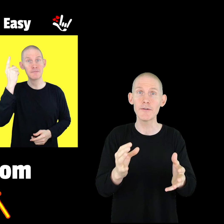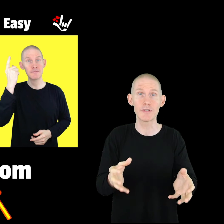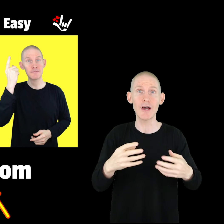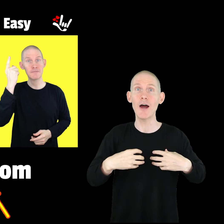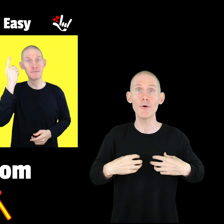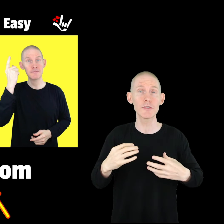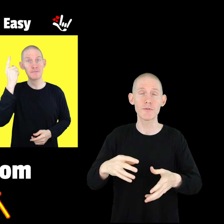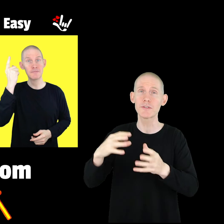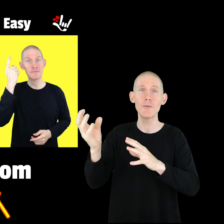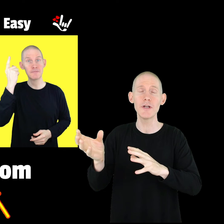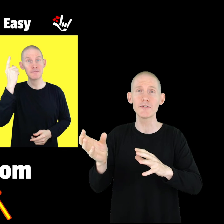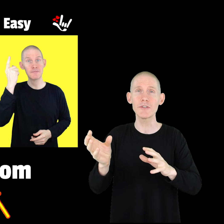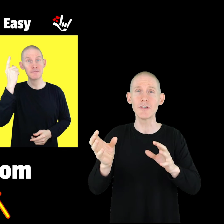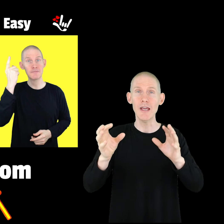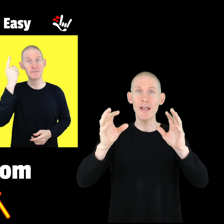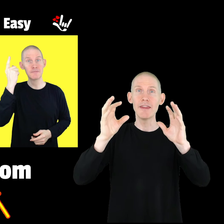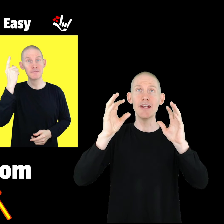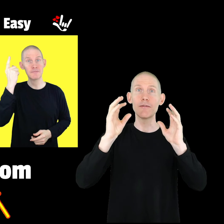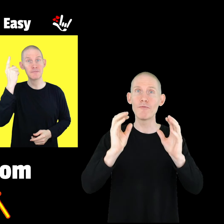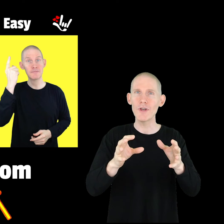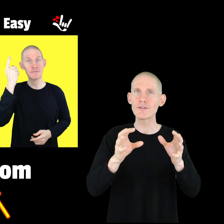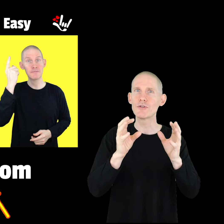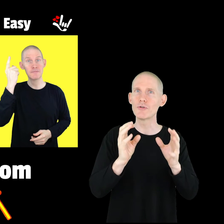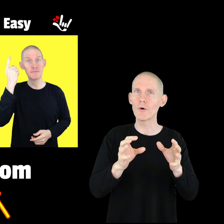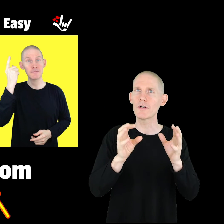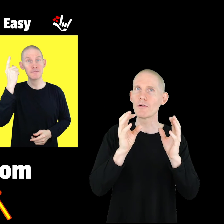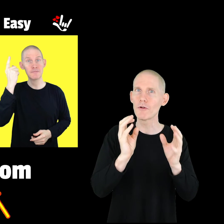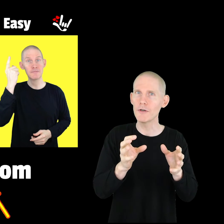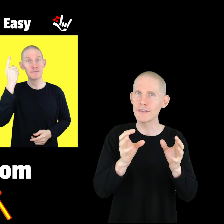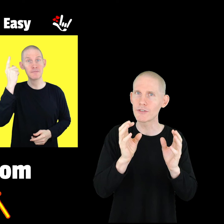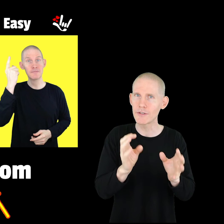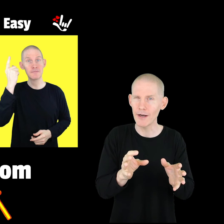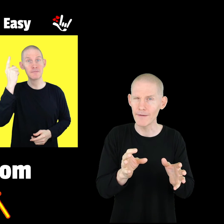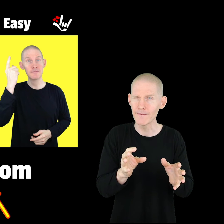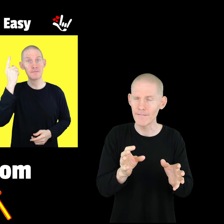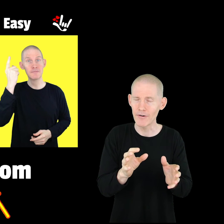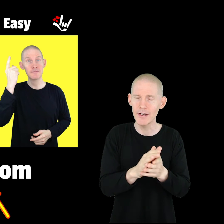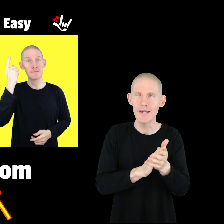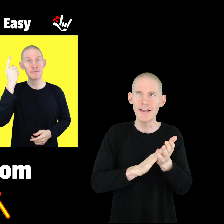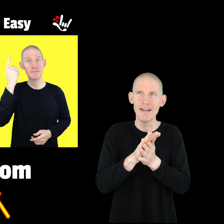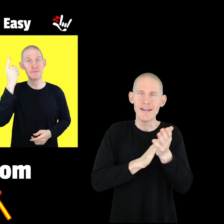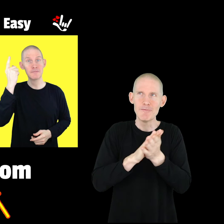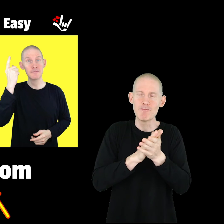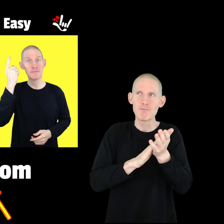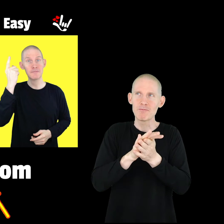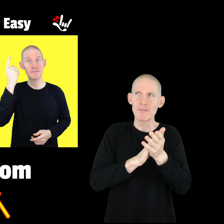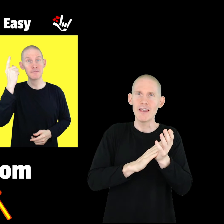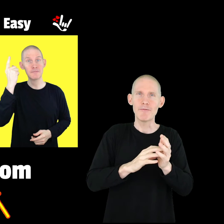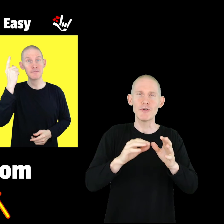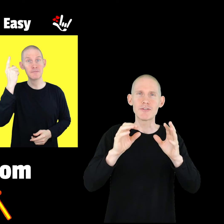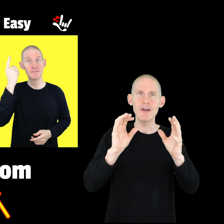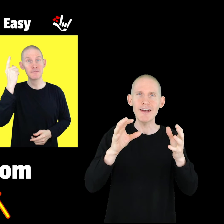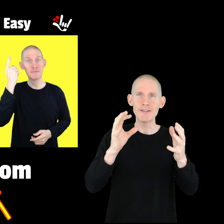it's ours, if it's someone else's, that it fits your learning style, all right? If there's not a